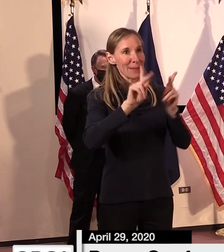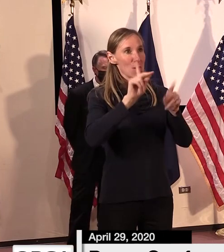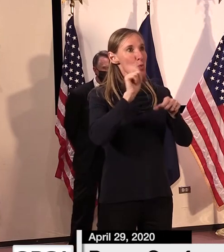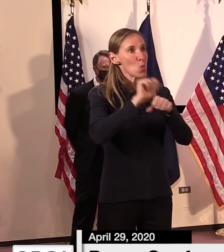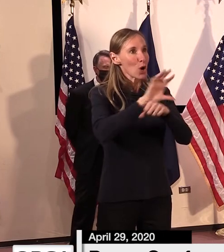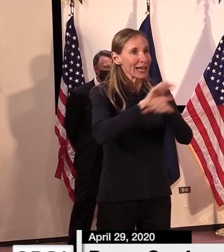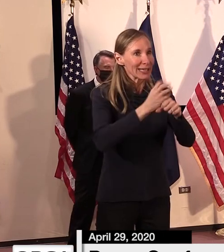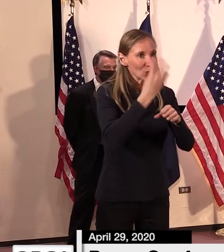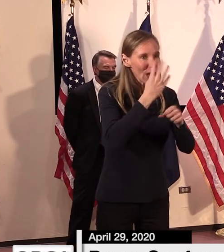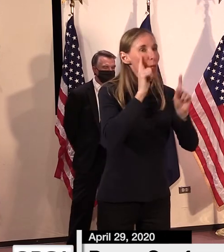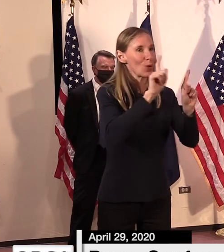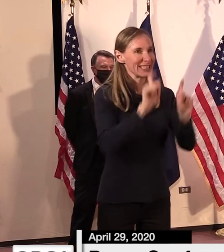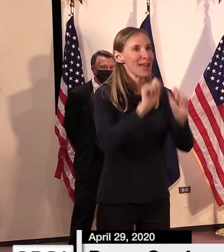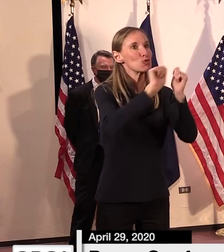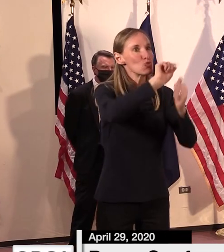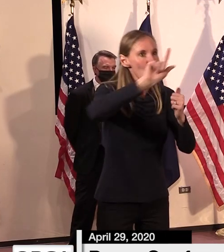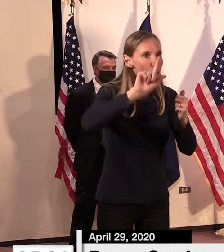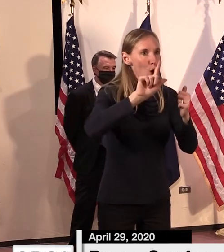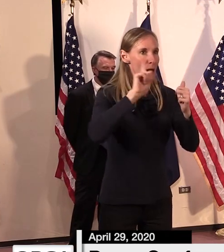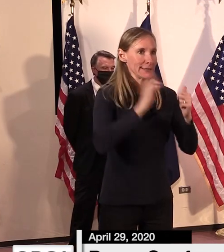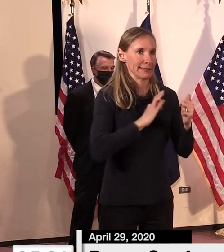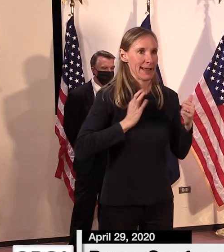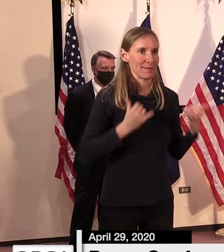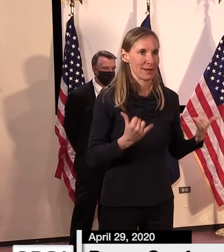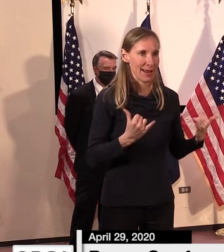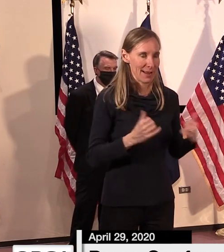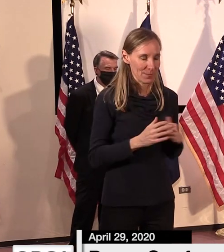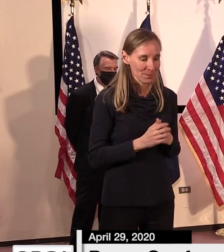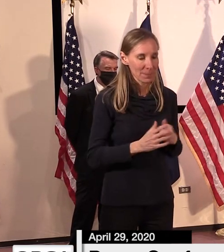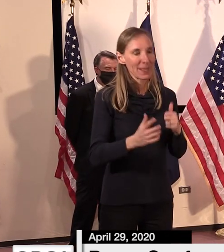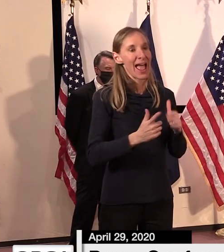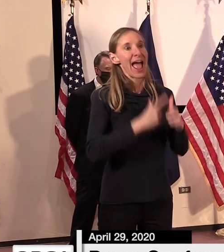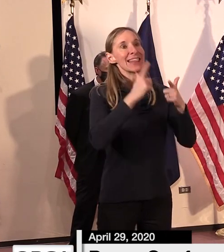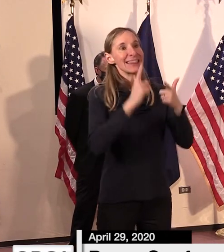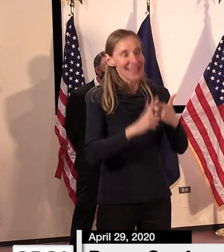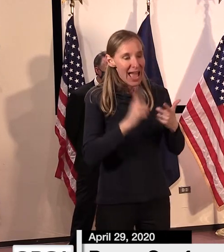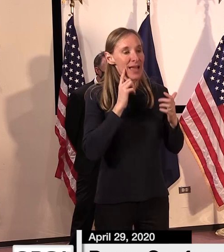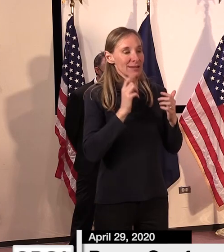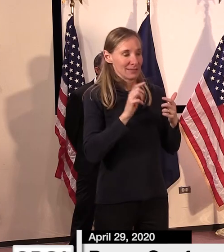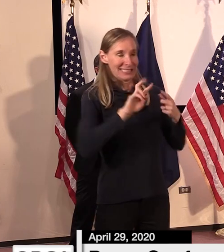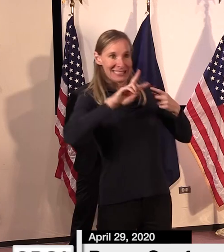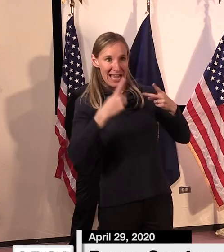During the next phase, we will focus further testing on healthcare and home health